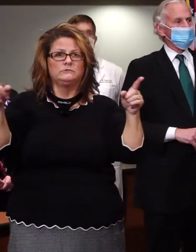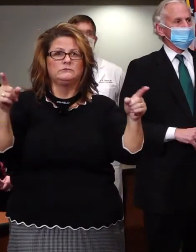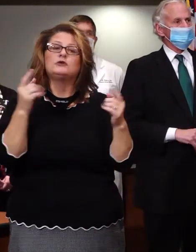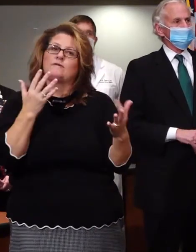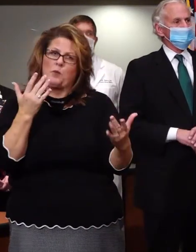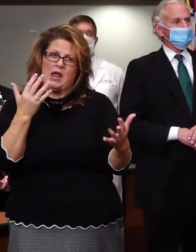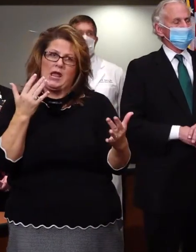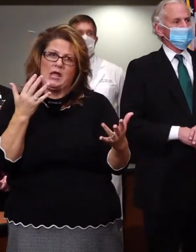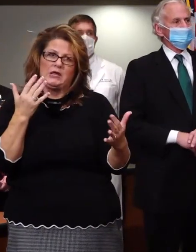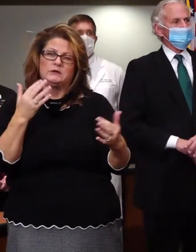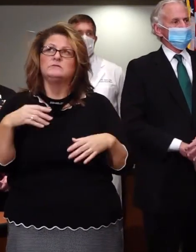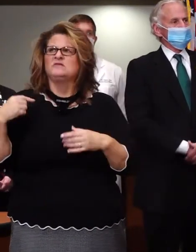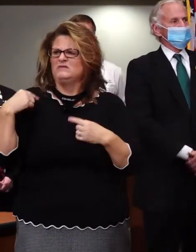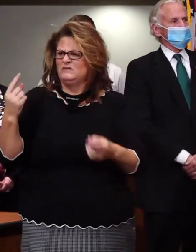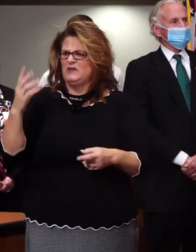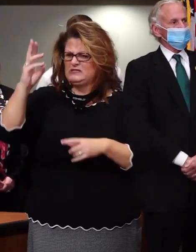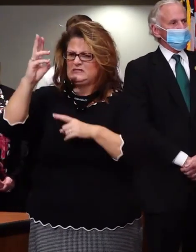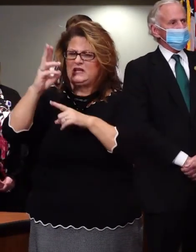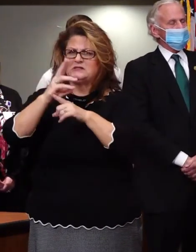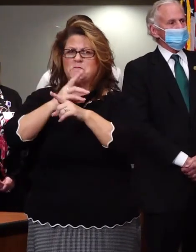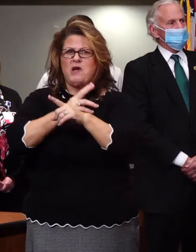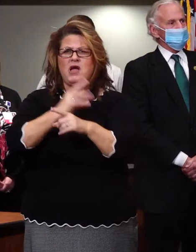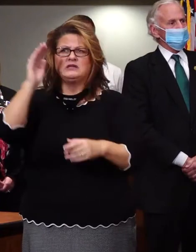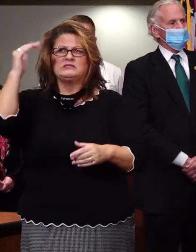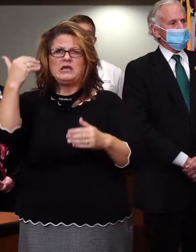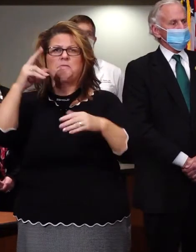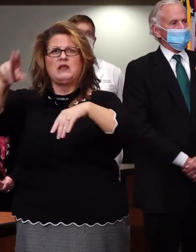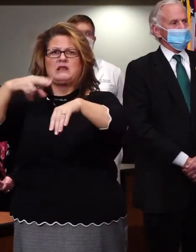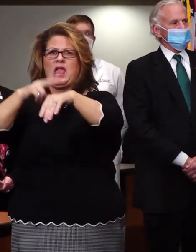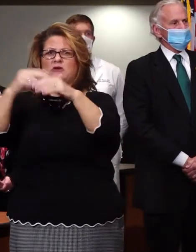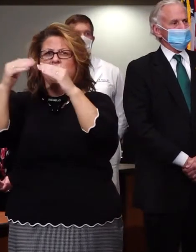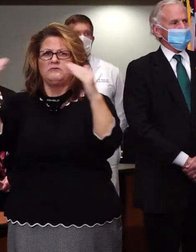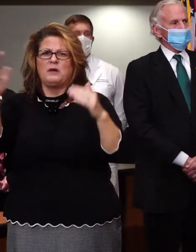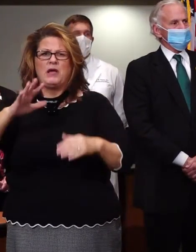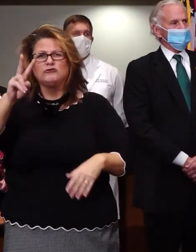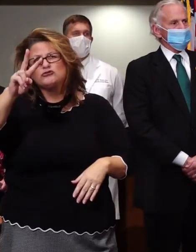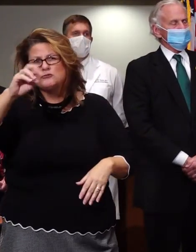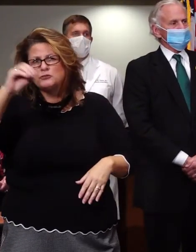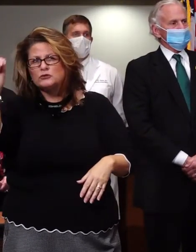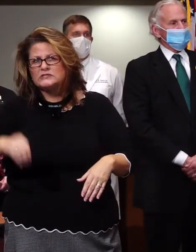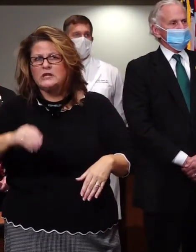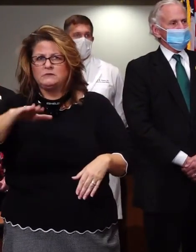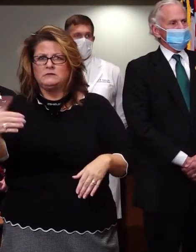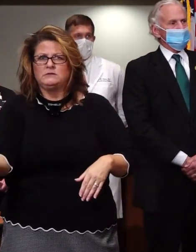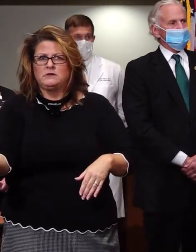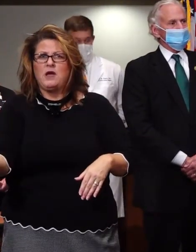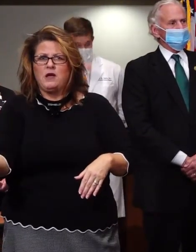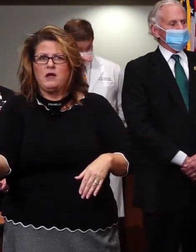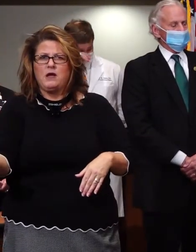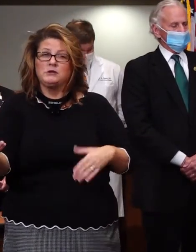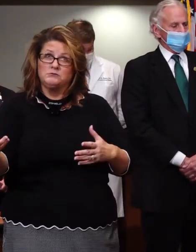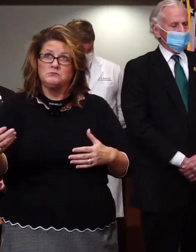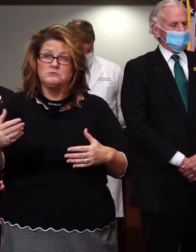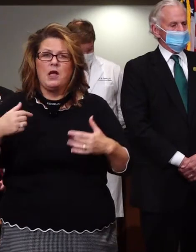numbers historically of the last 6 months have reflected the national numbers, somewhere in the range of a 2% mortality. So I'm always an optimist. I